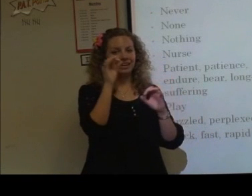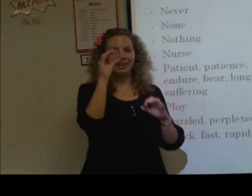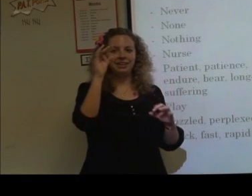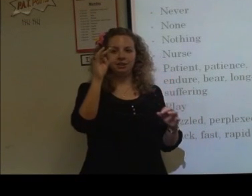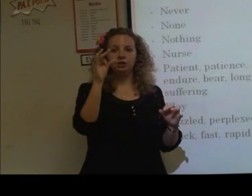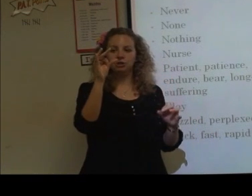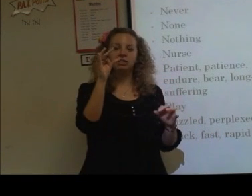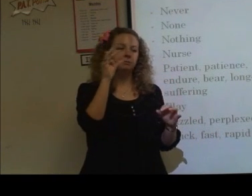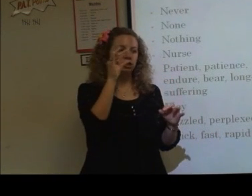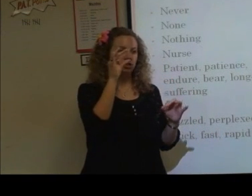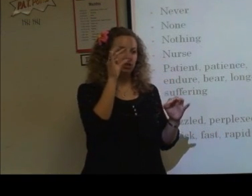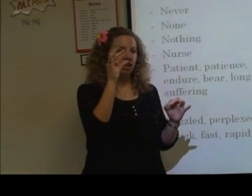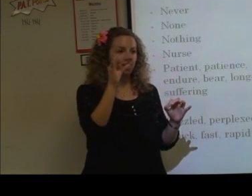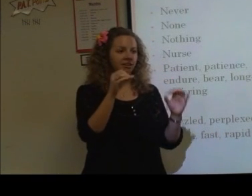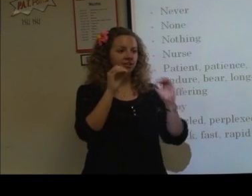like there's this much, none.